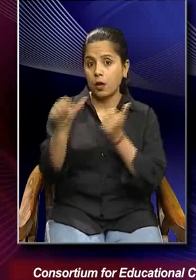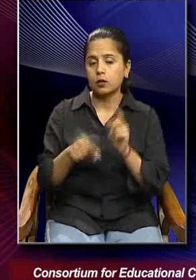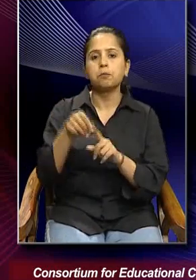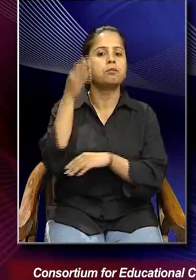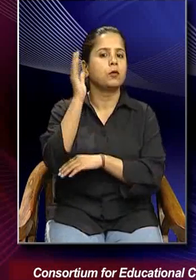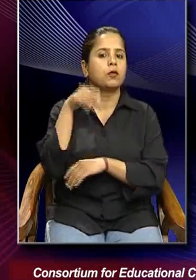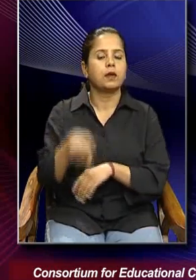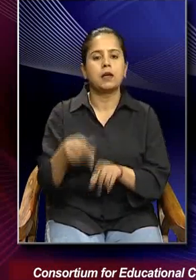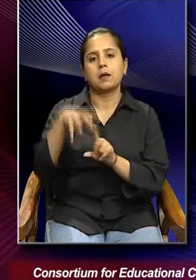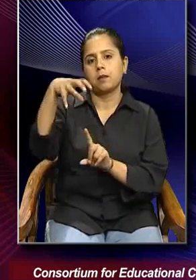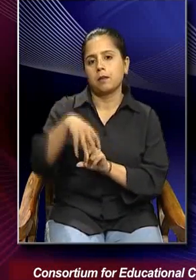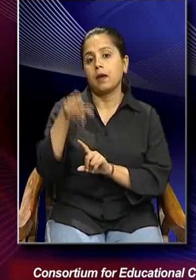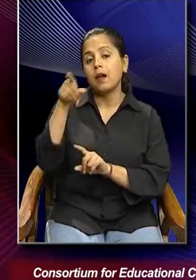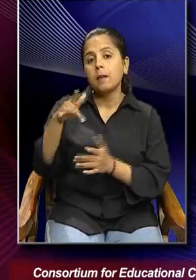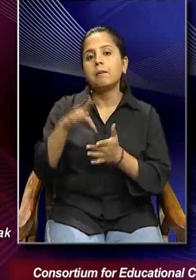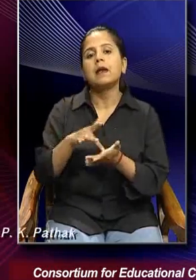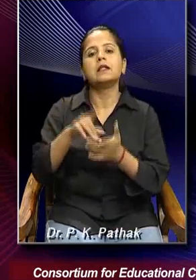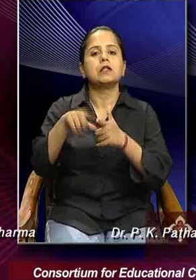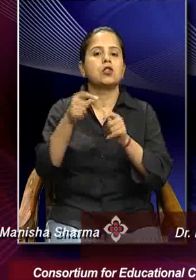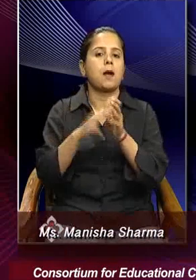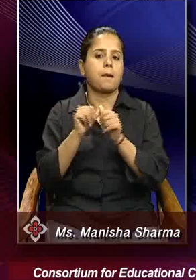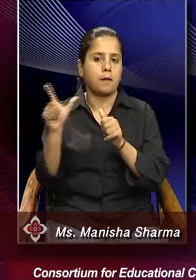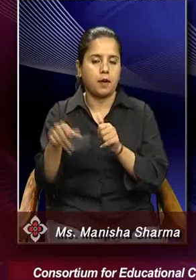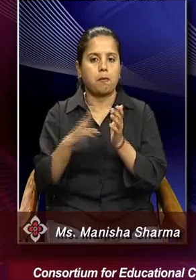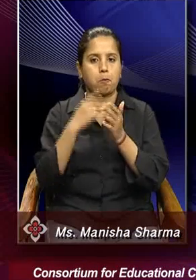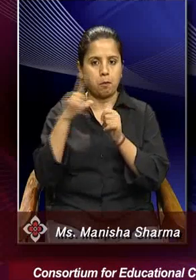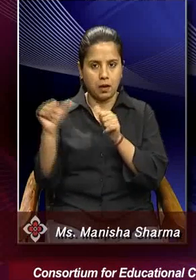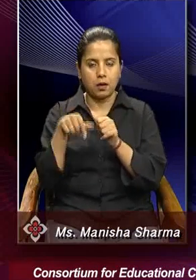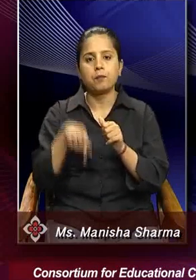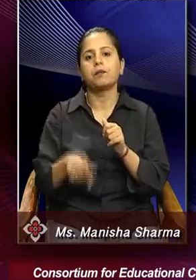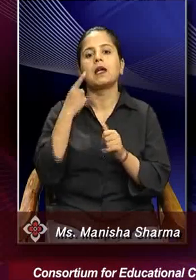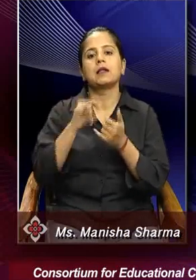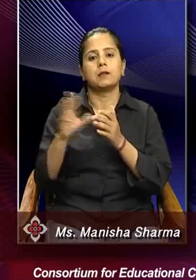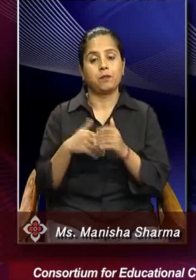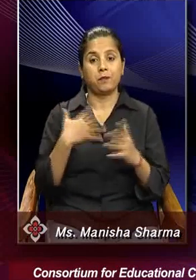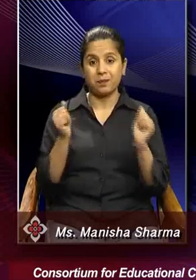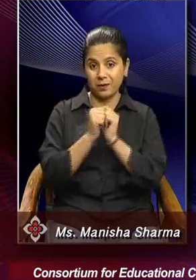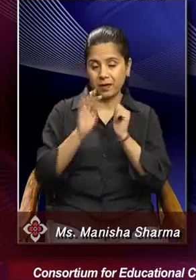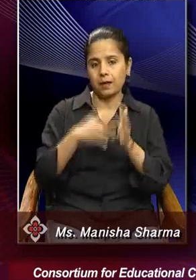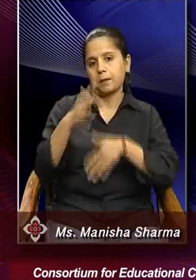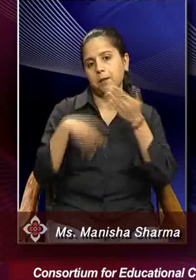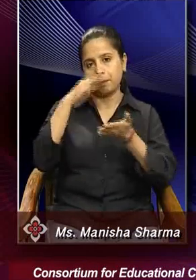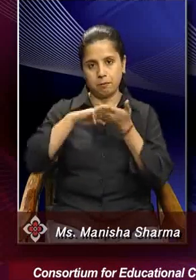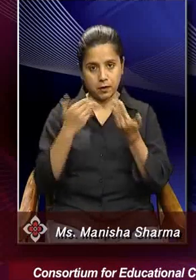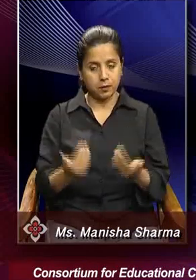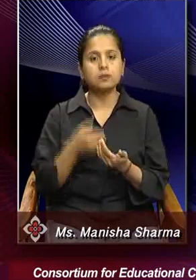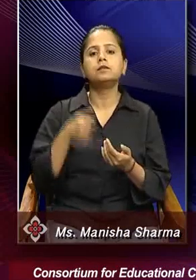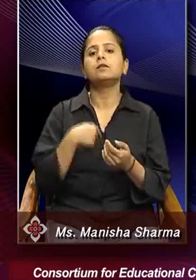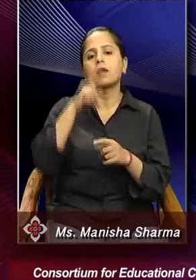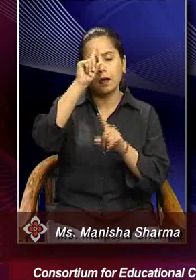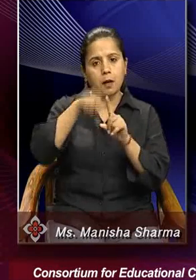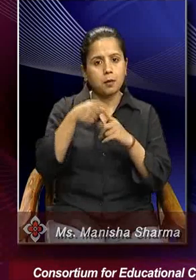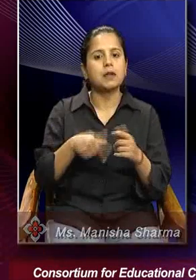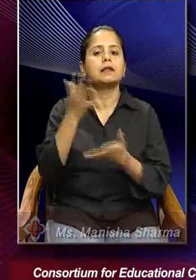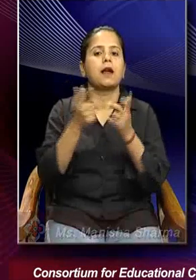Department of Geography at Jamia Millia Islamia. I am today assisted by Ms. Manisha Sharma. She is expert